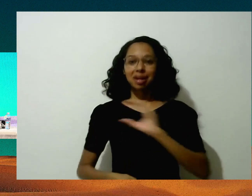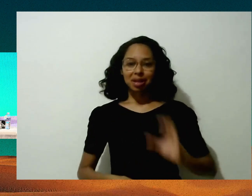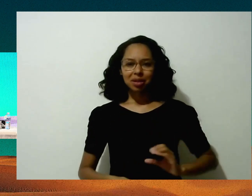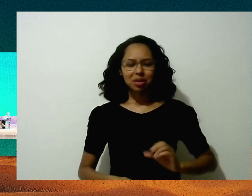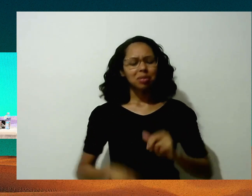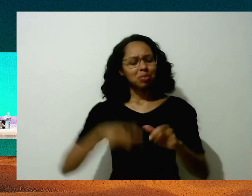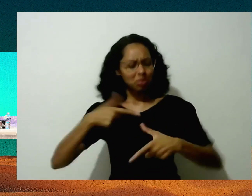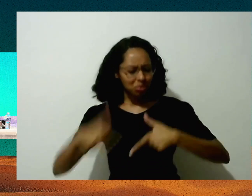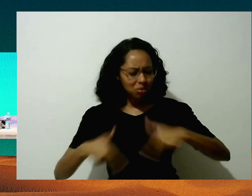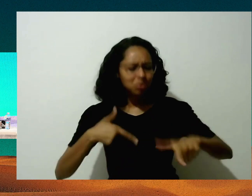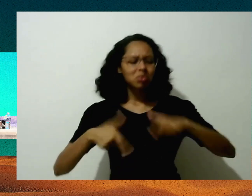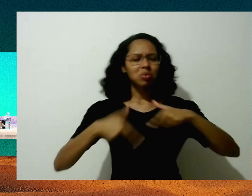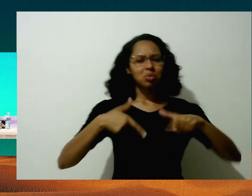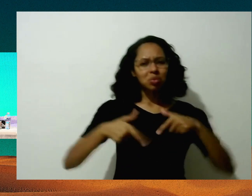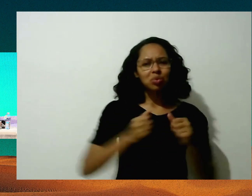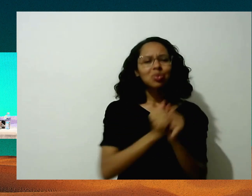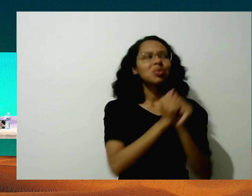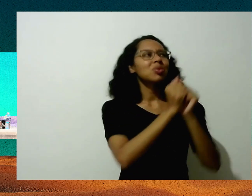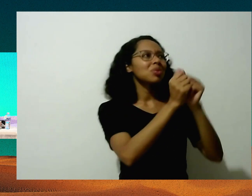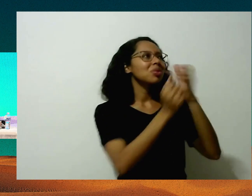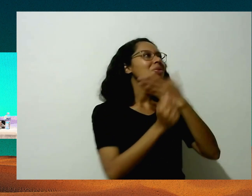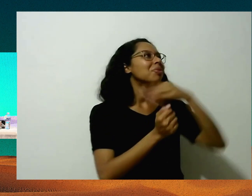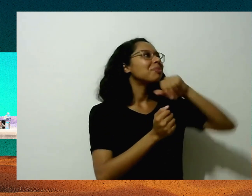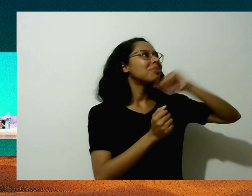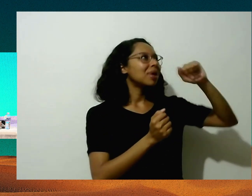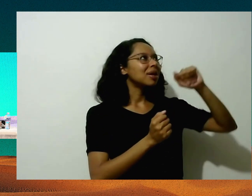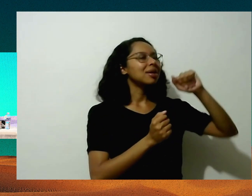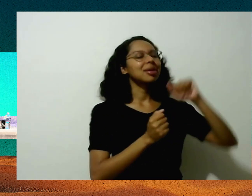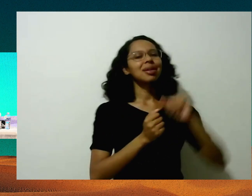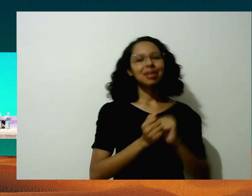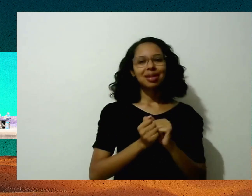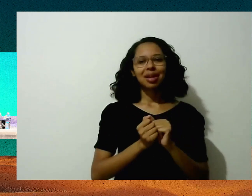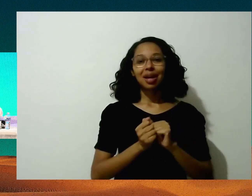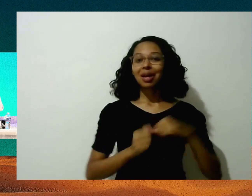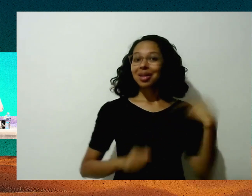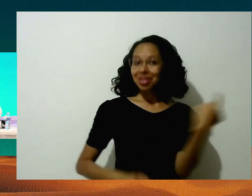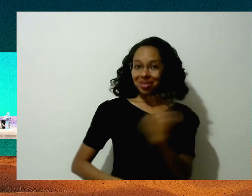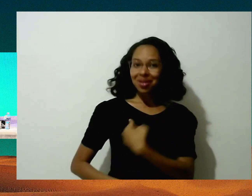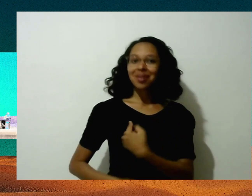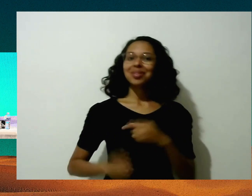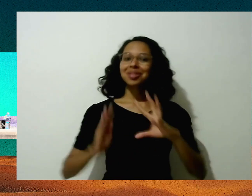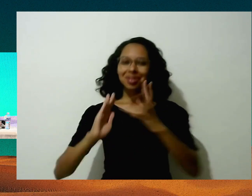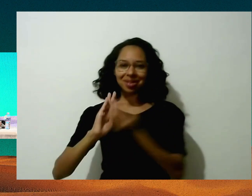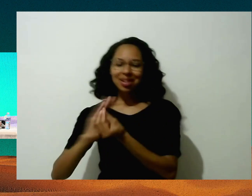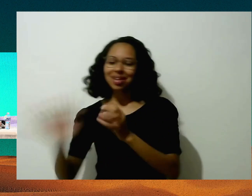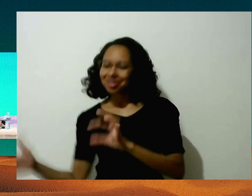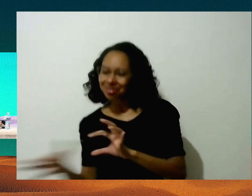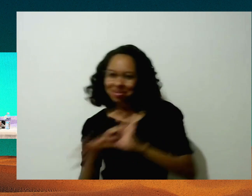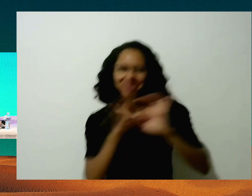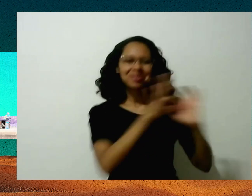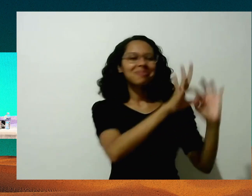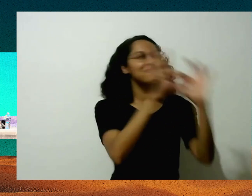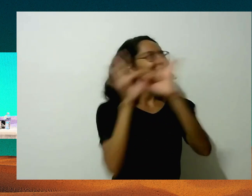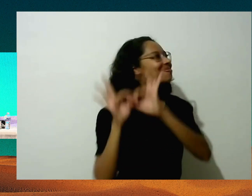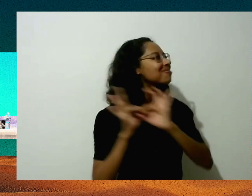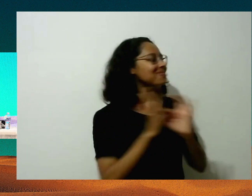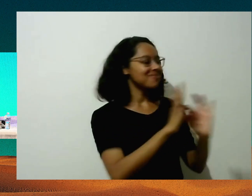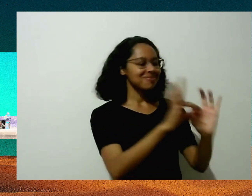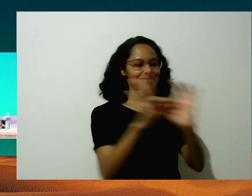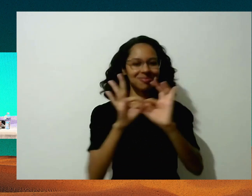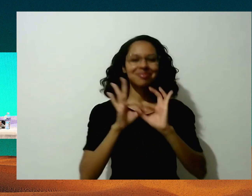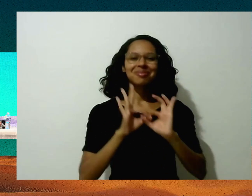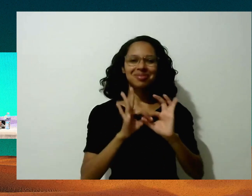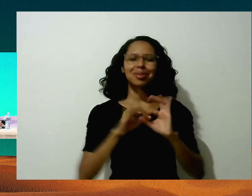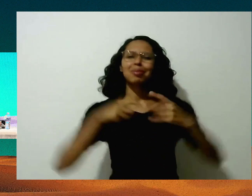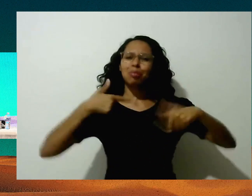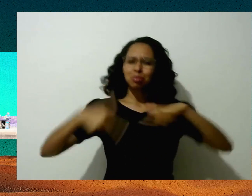I do also work. E agora a igreja fala nós também. And now the church says, I am working too. Nós vamos trabalhar We're going to work para edificar